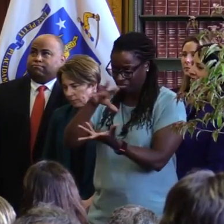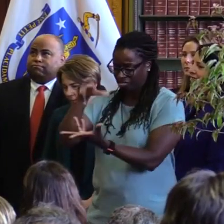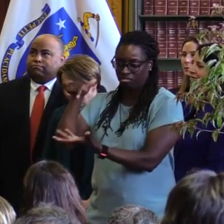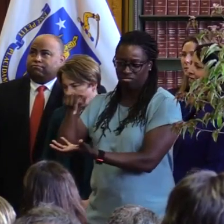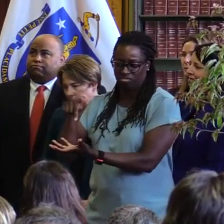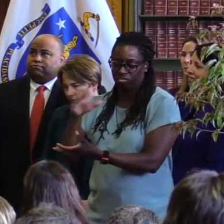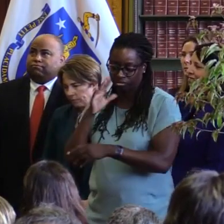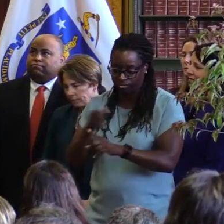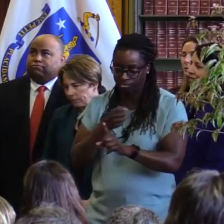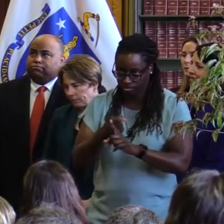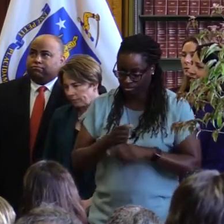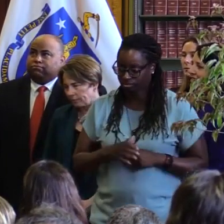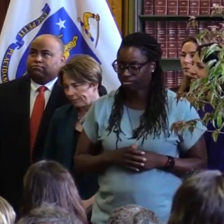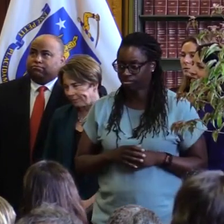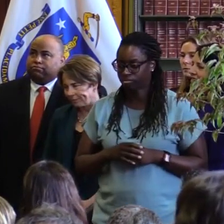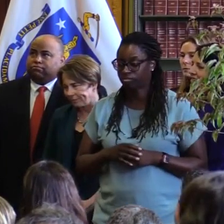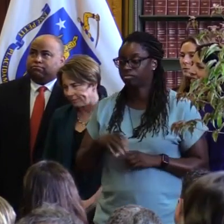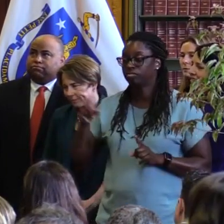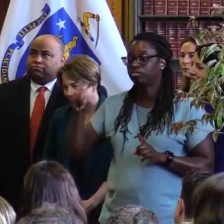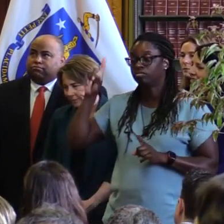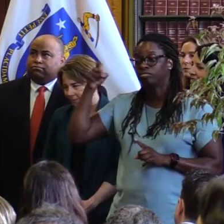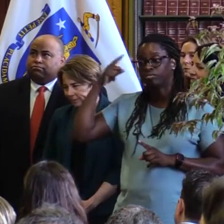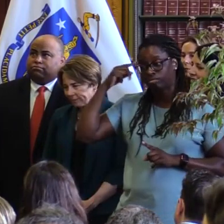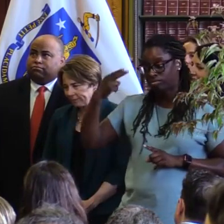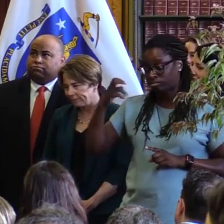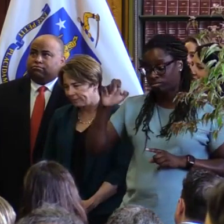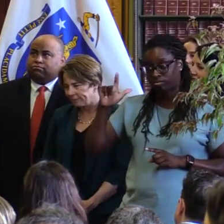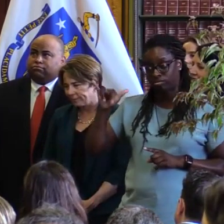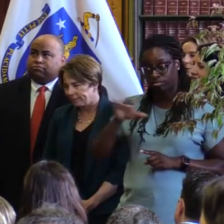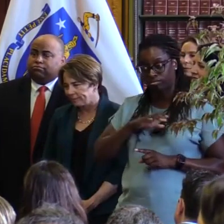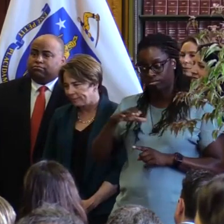a reality. And I look forward to